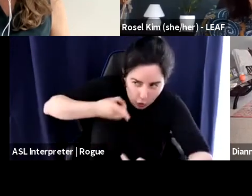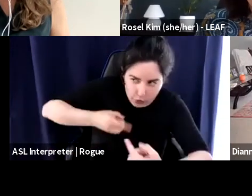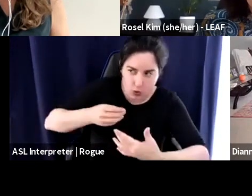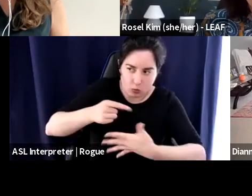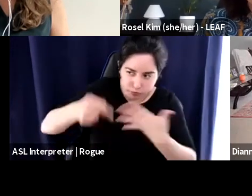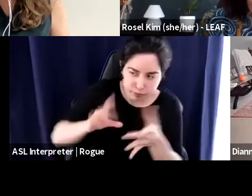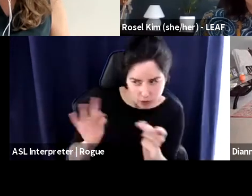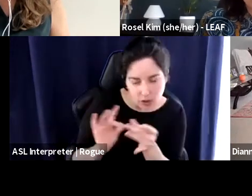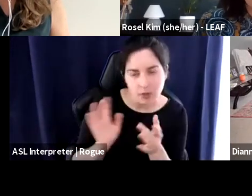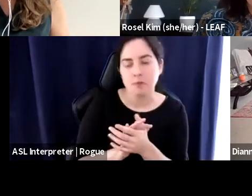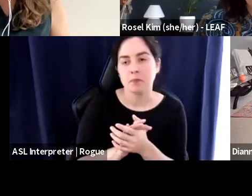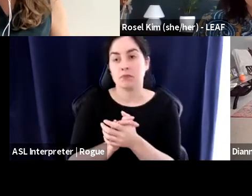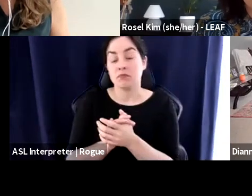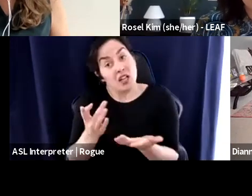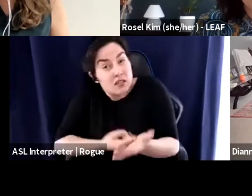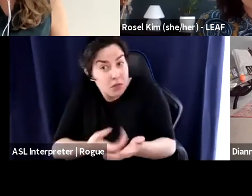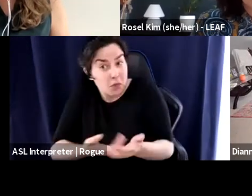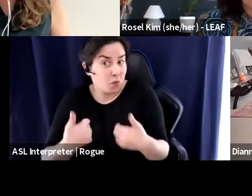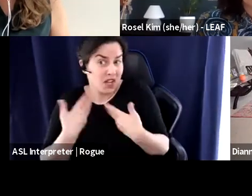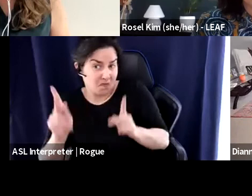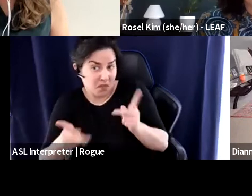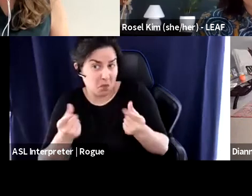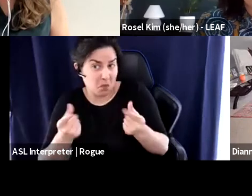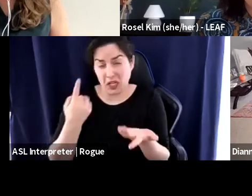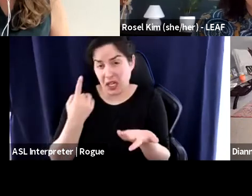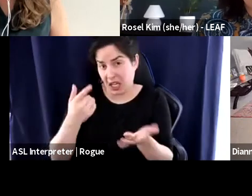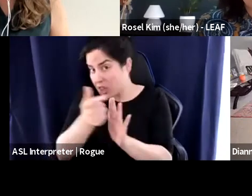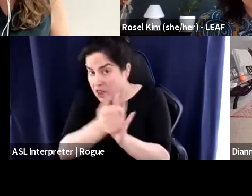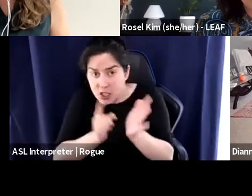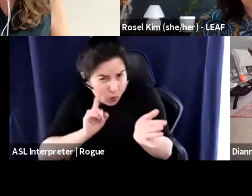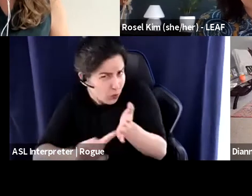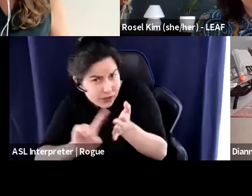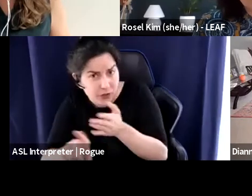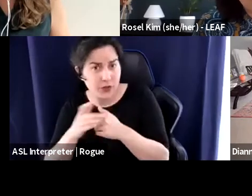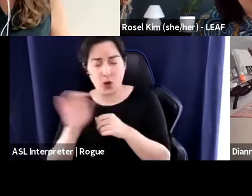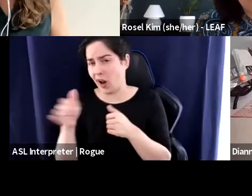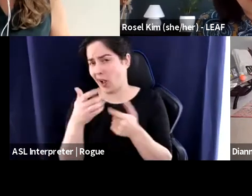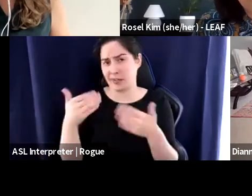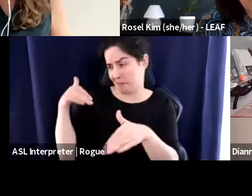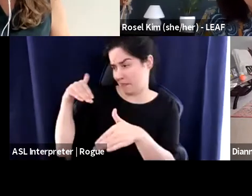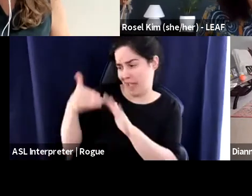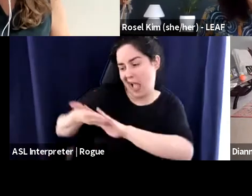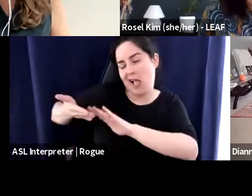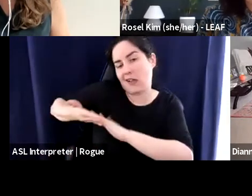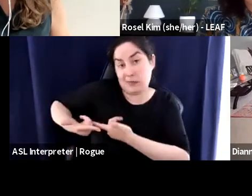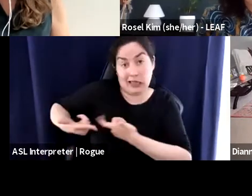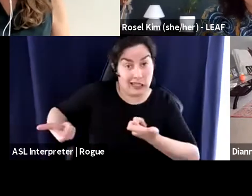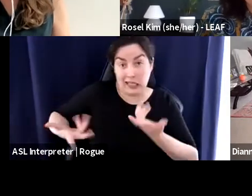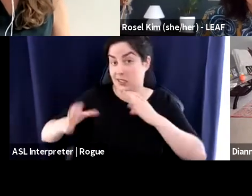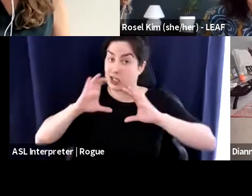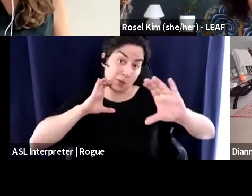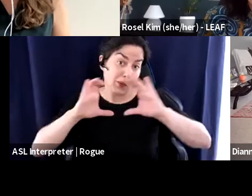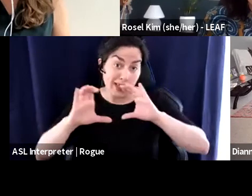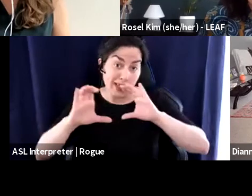research and other administrative things that including communications